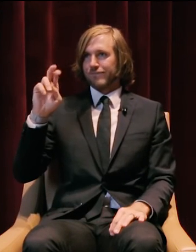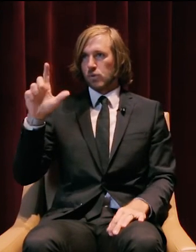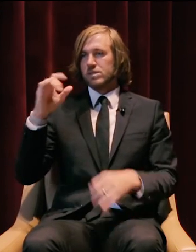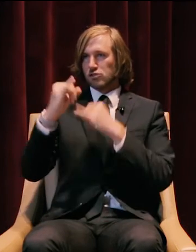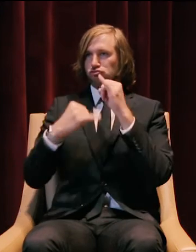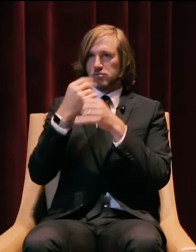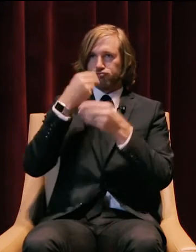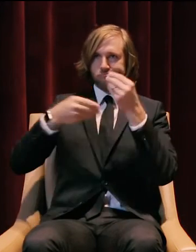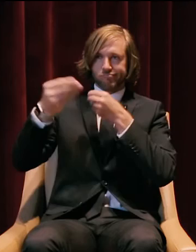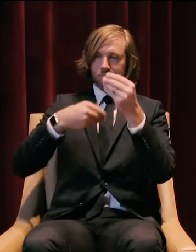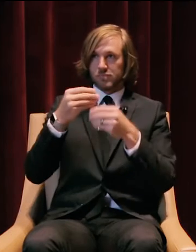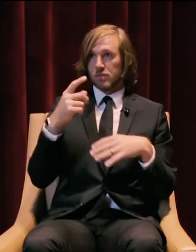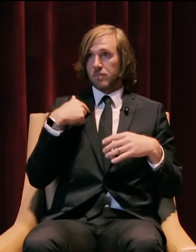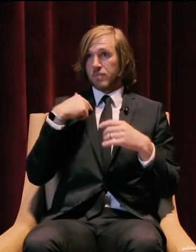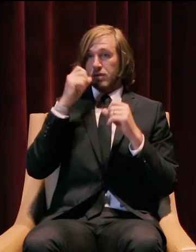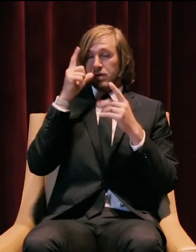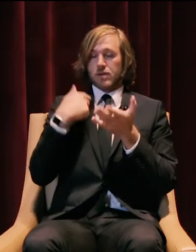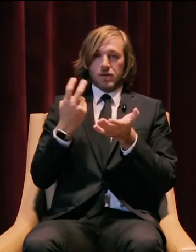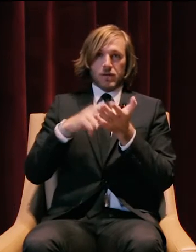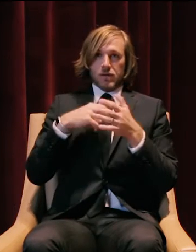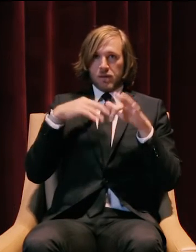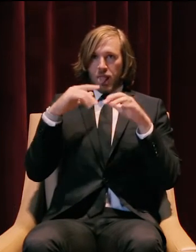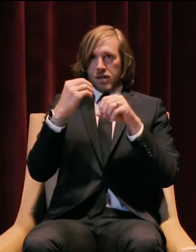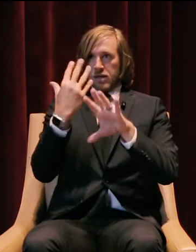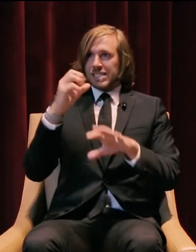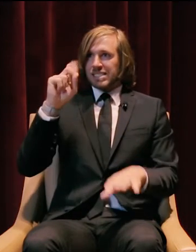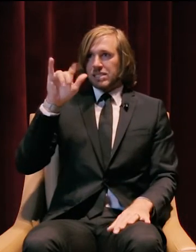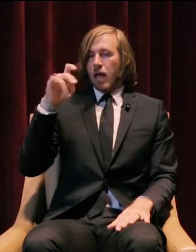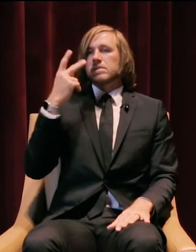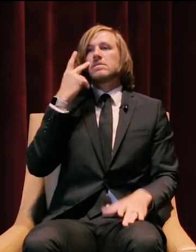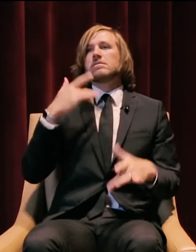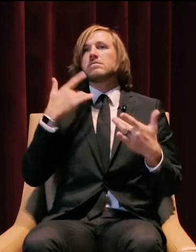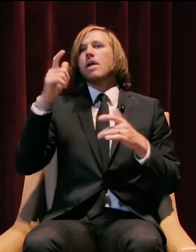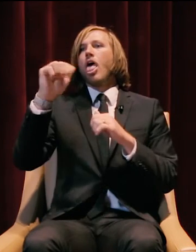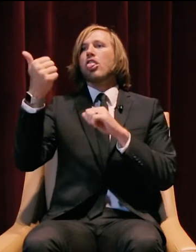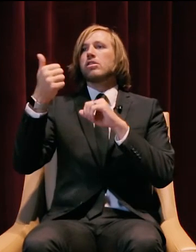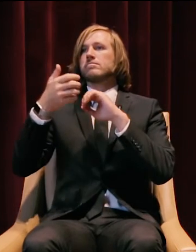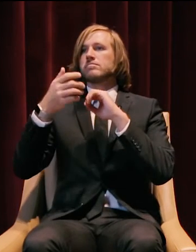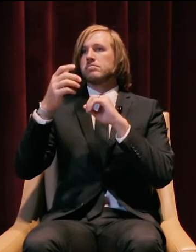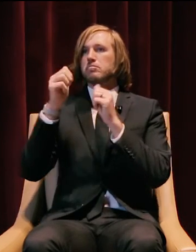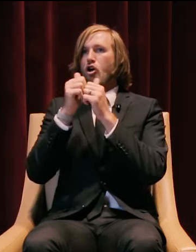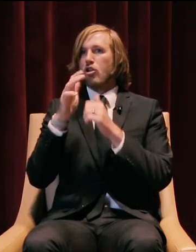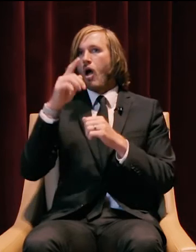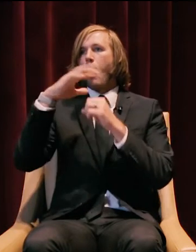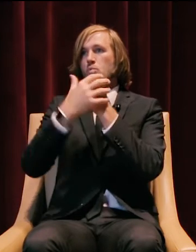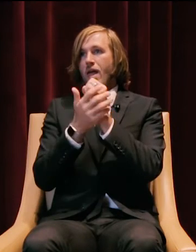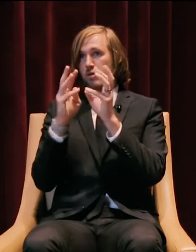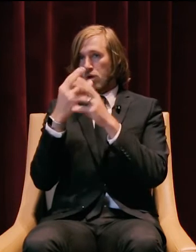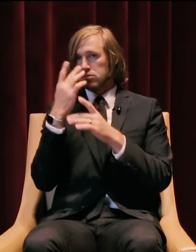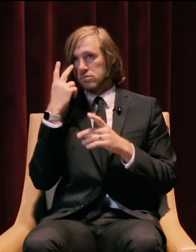internationally. As soon as I wake up, I jump on my Skype and see what's going on with my partners around the world. And